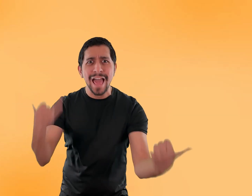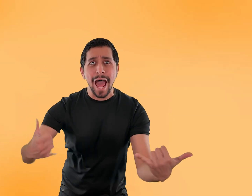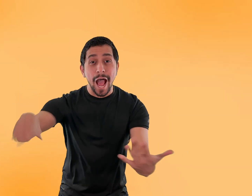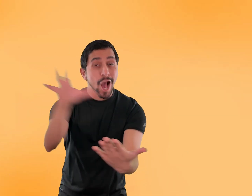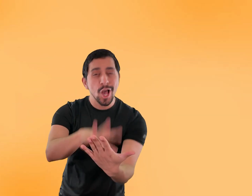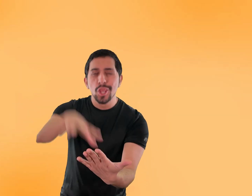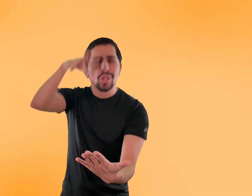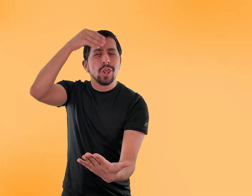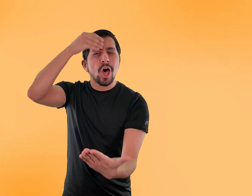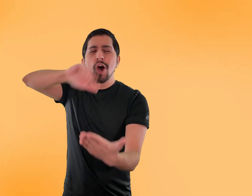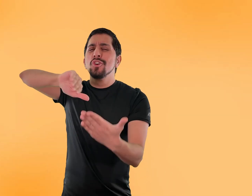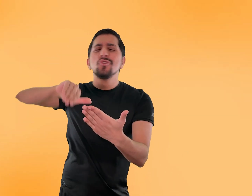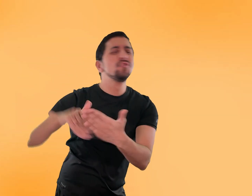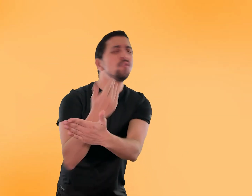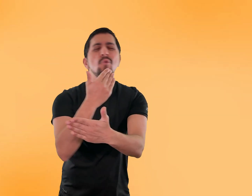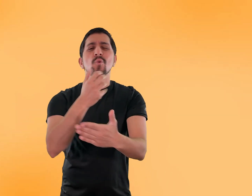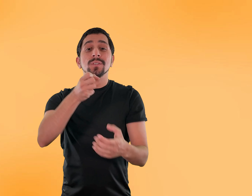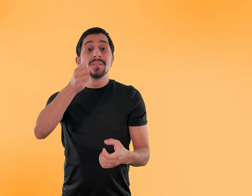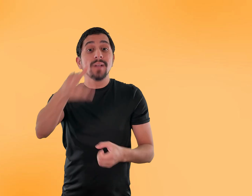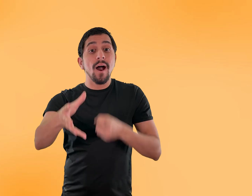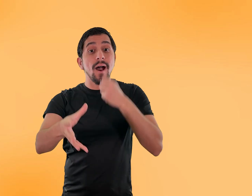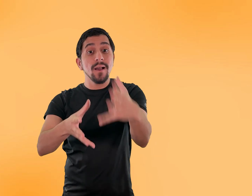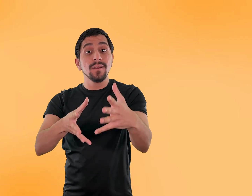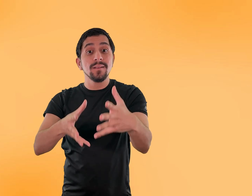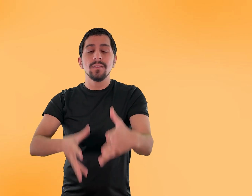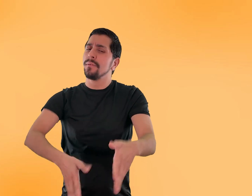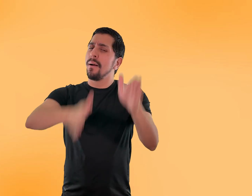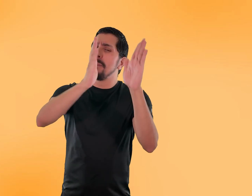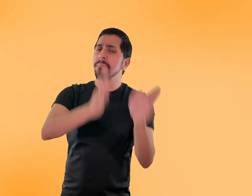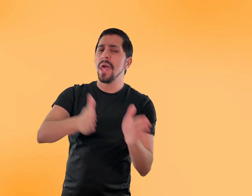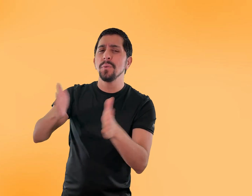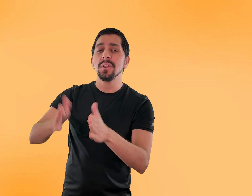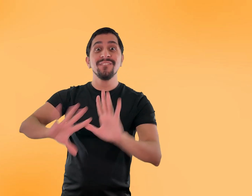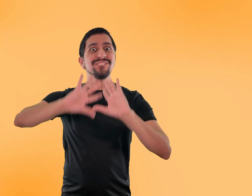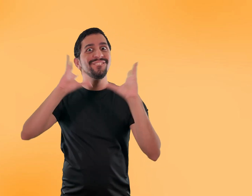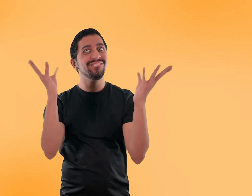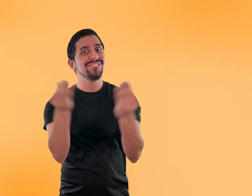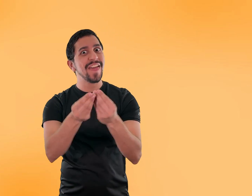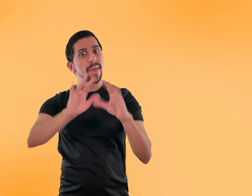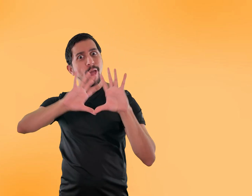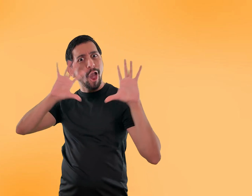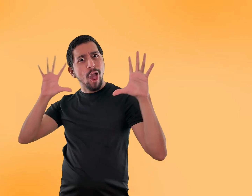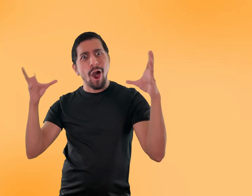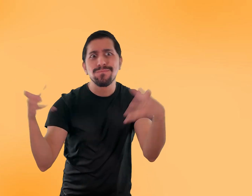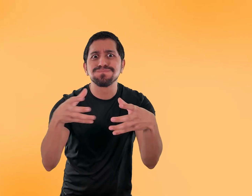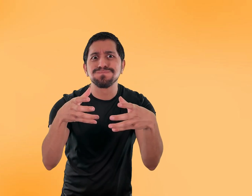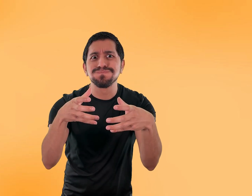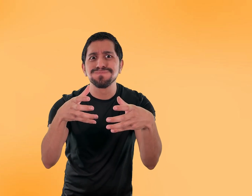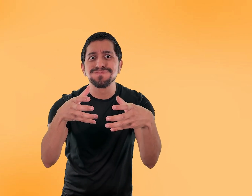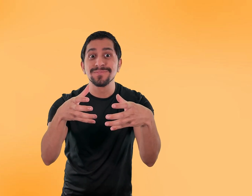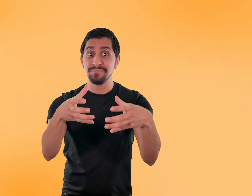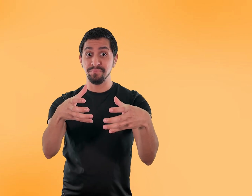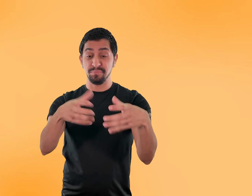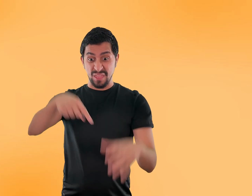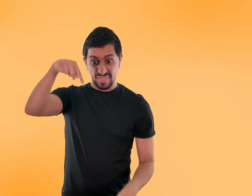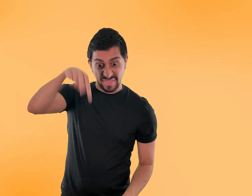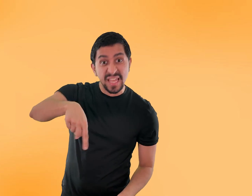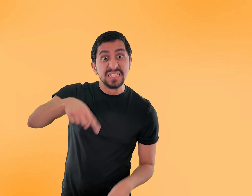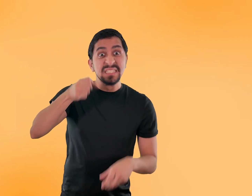Now, let's learn some new signs to prepare for my family reunion.